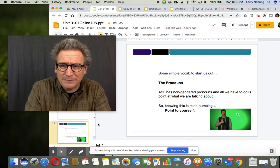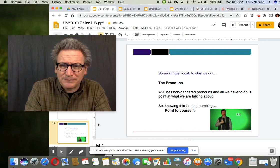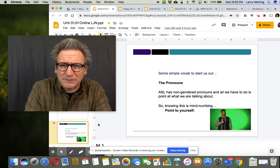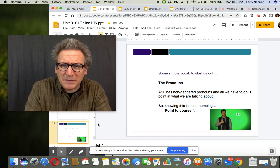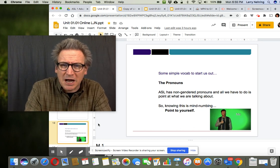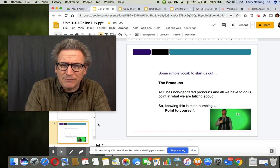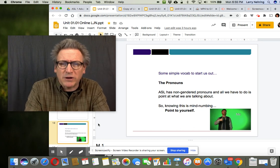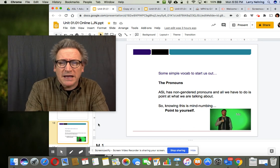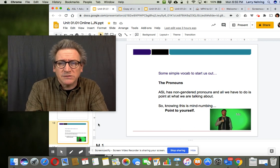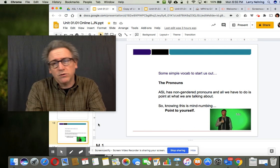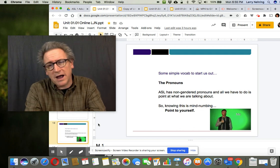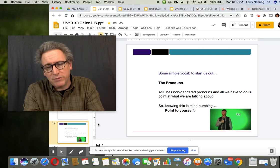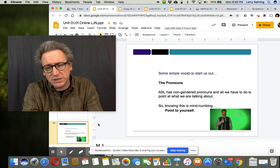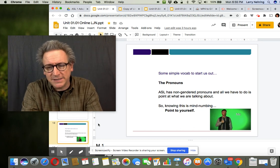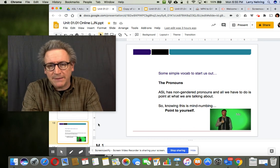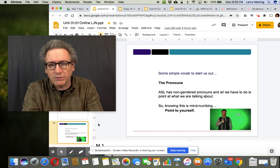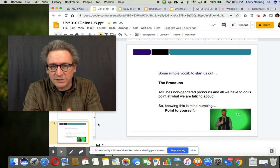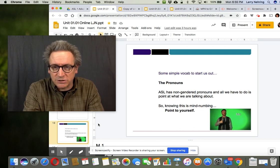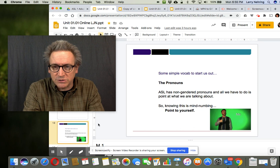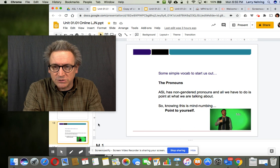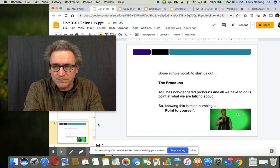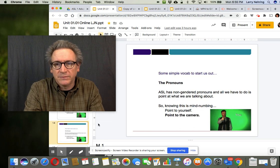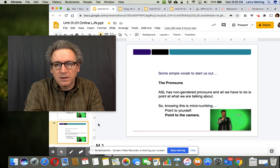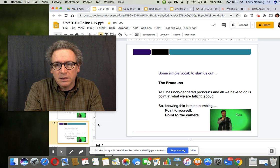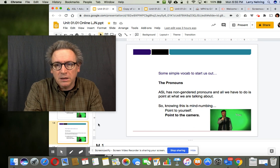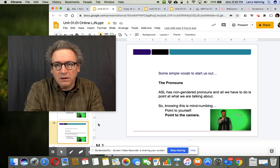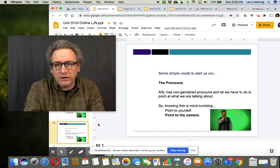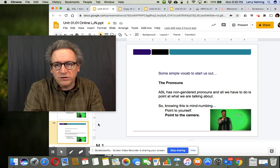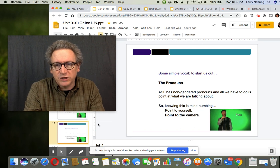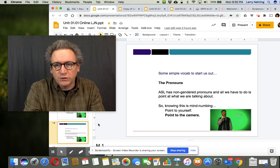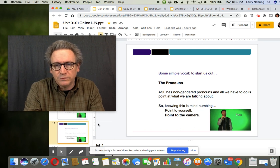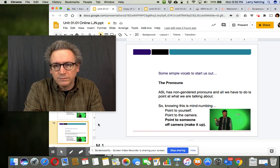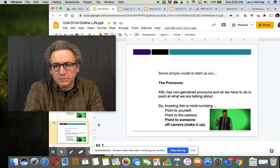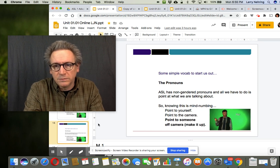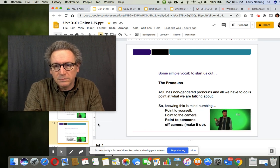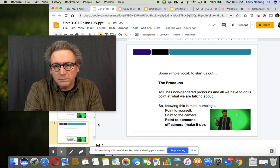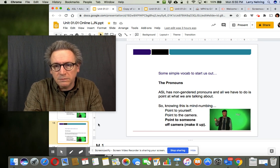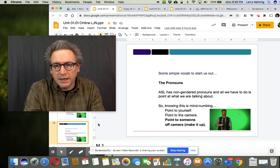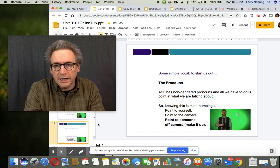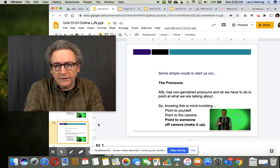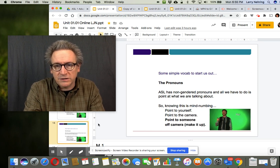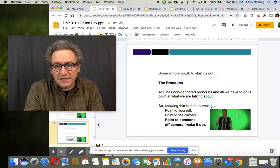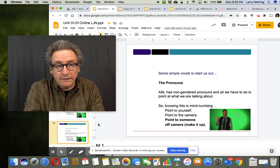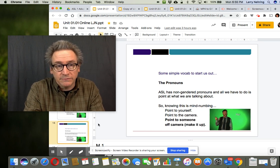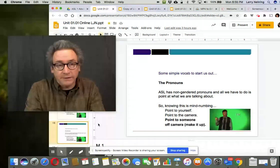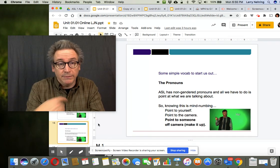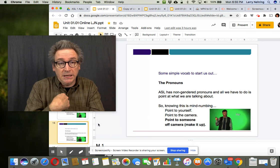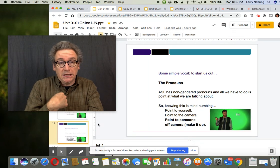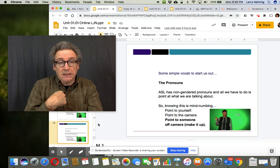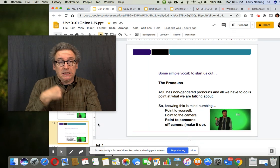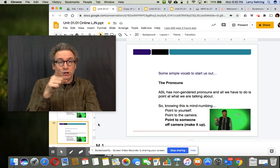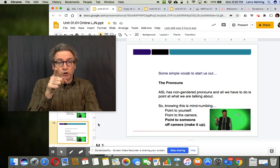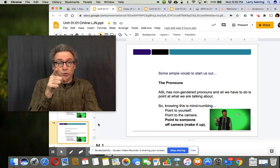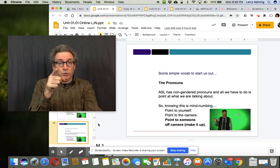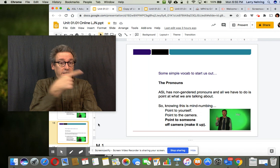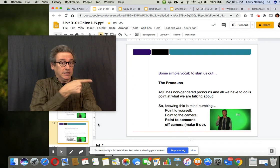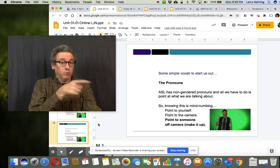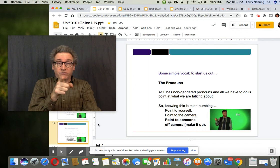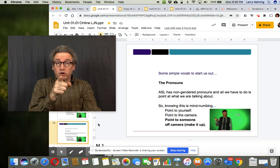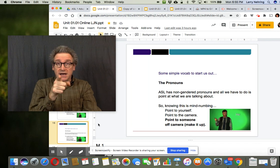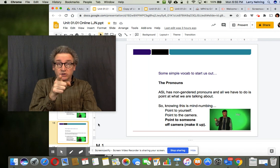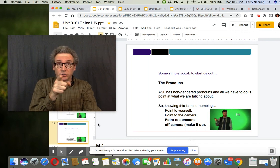bit. Okay, so I put some examples. There's me, there's you, and there's he, right? Me, you,